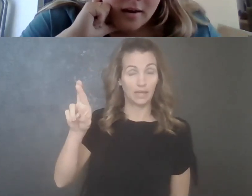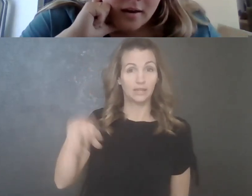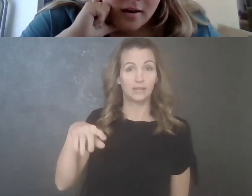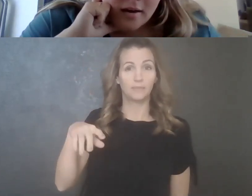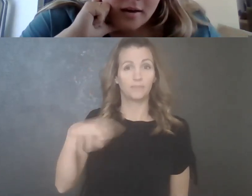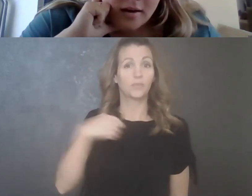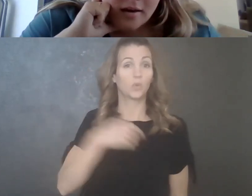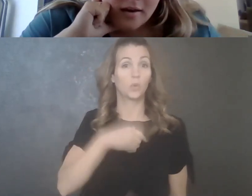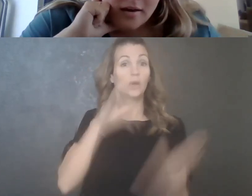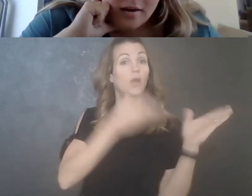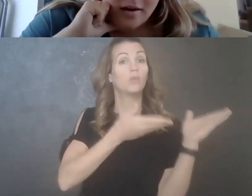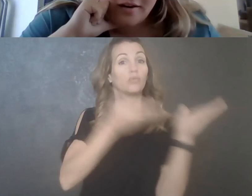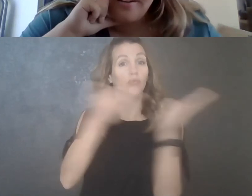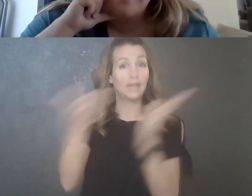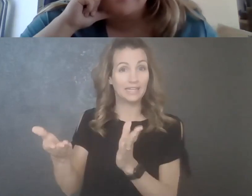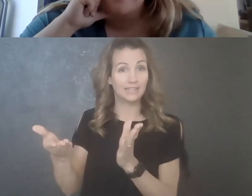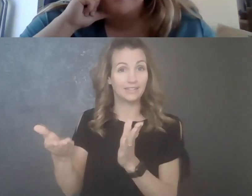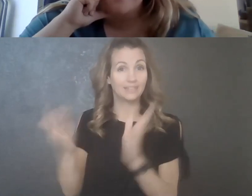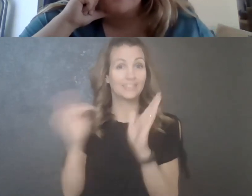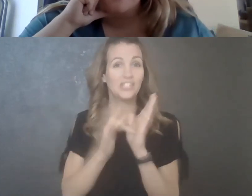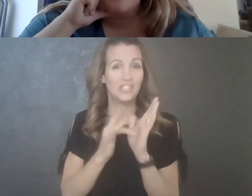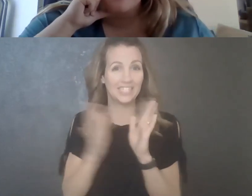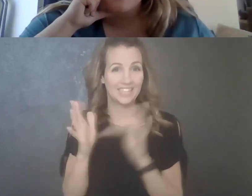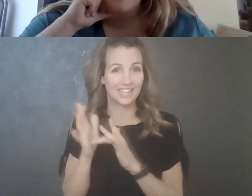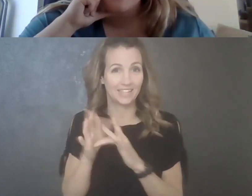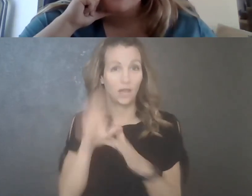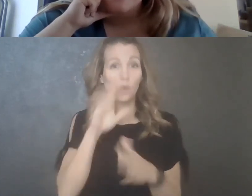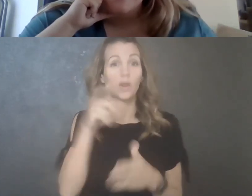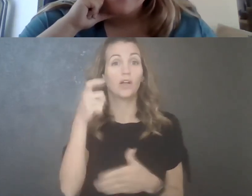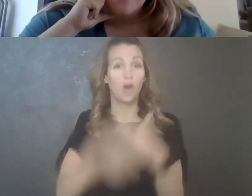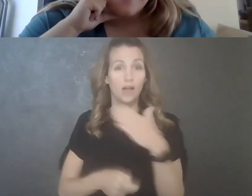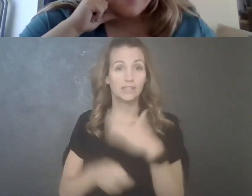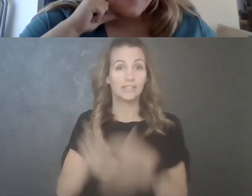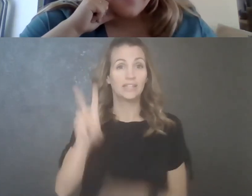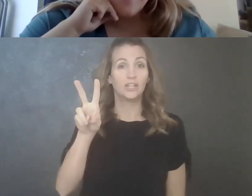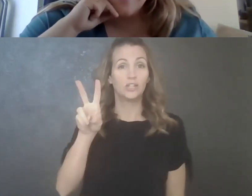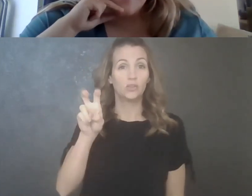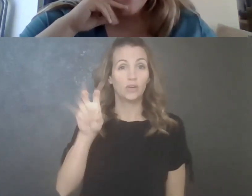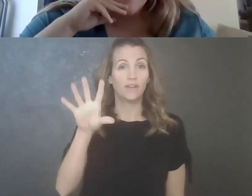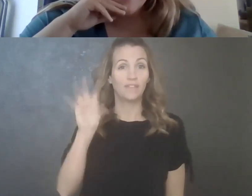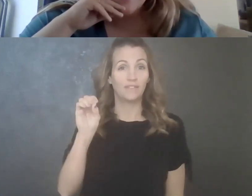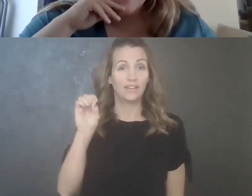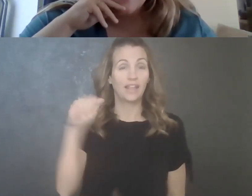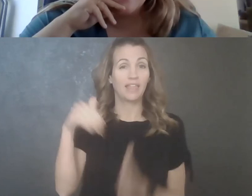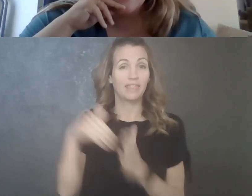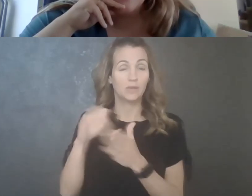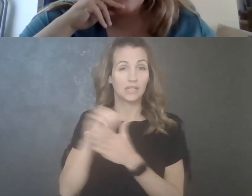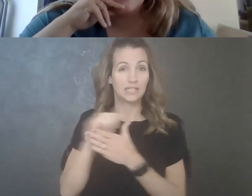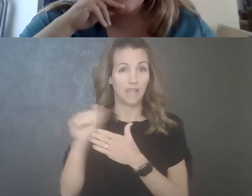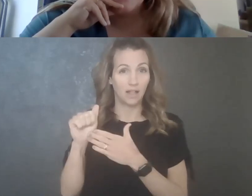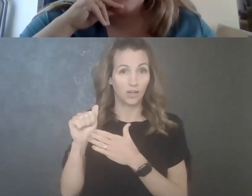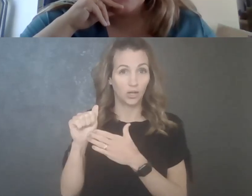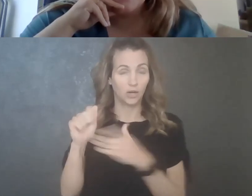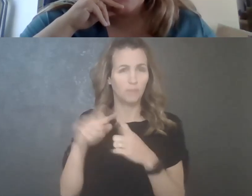We will bring Jesus. This will cost $250,000. But a callback to that